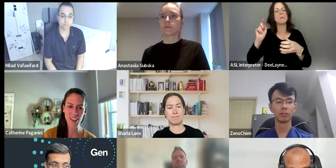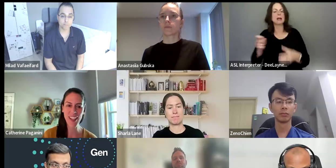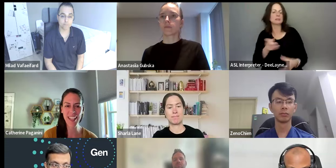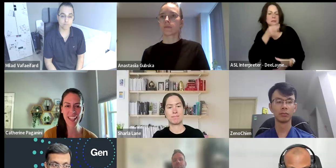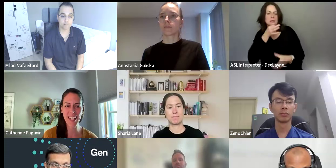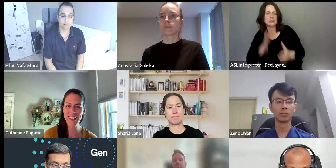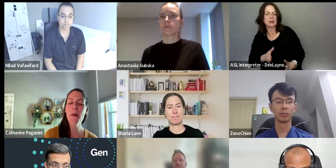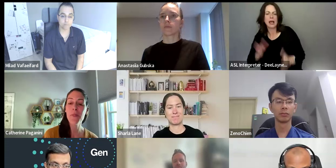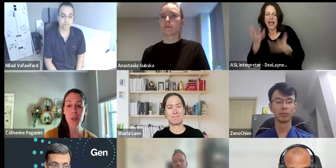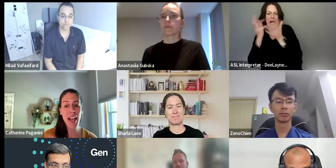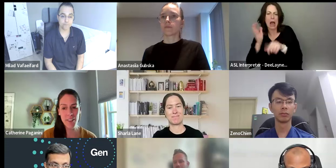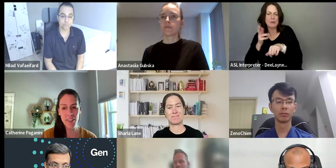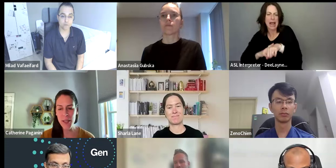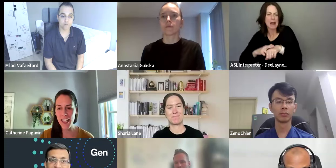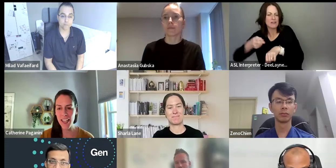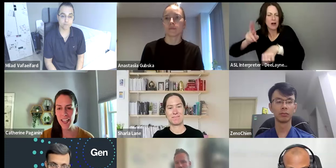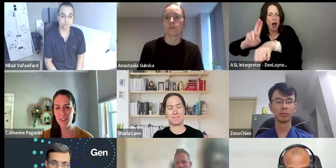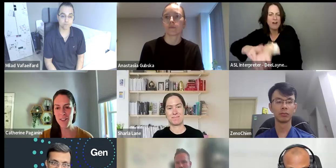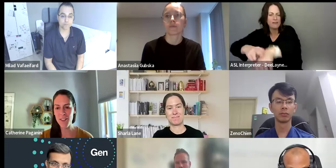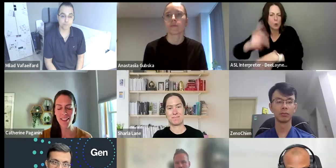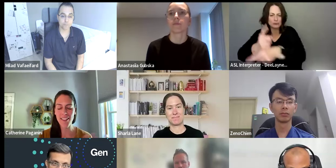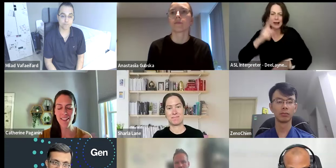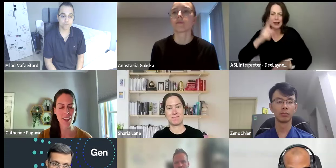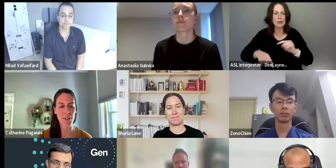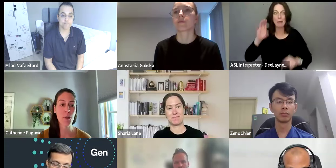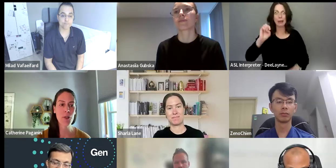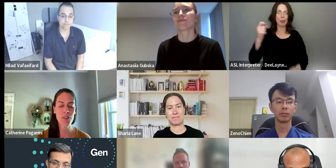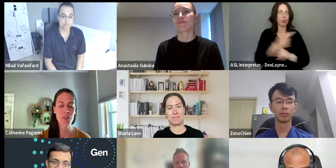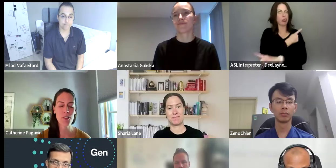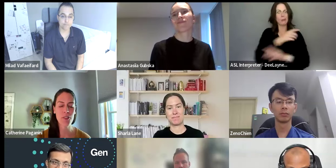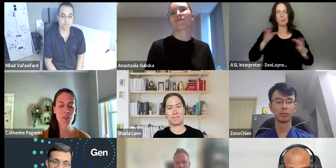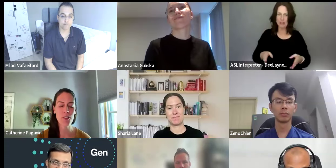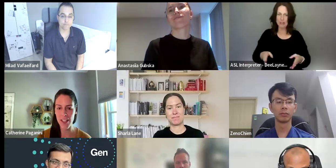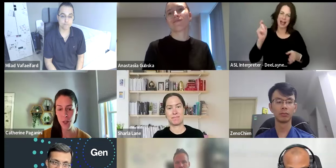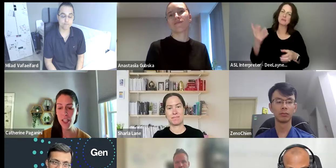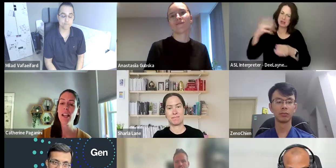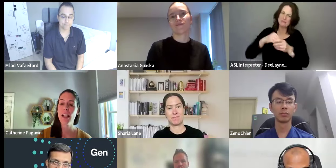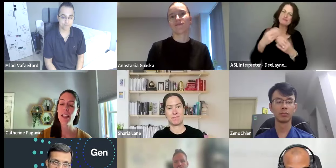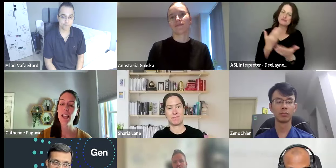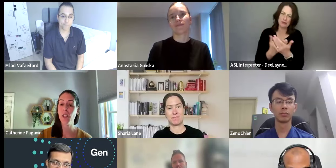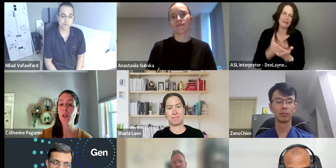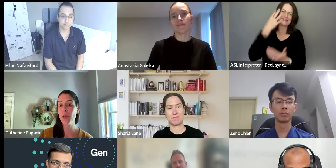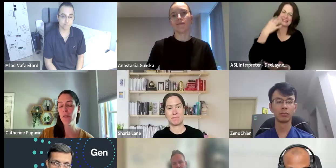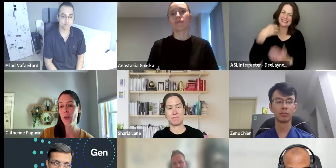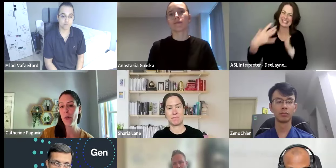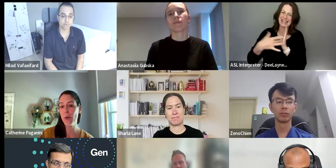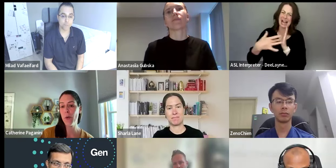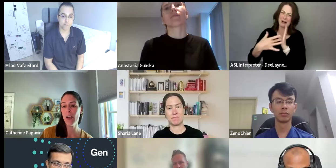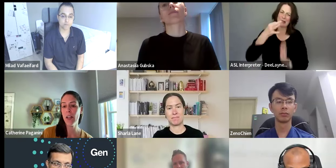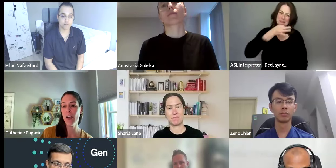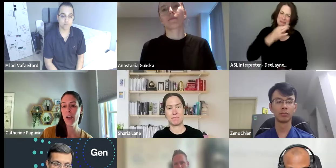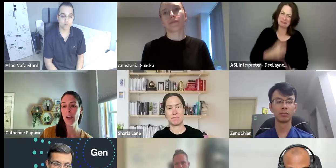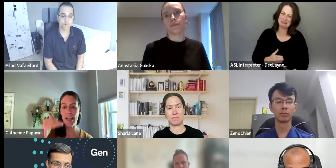course. You cannot just, you know, so you have to be like, you have to be, you know, like prove that you have the expertise. And then